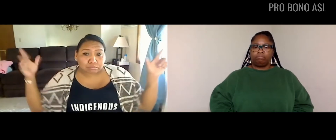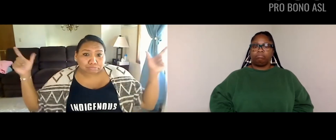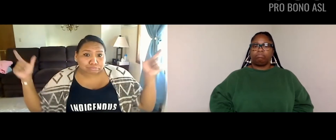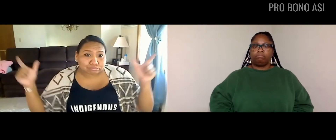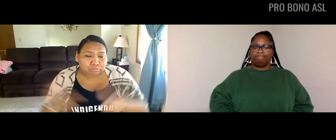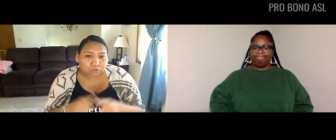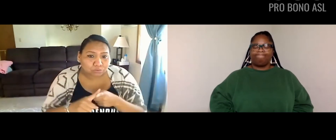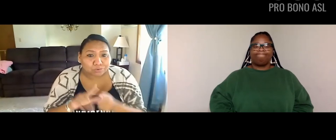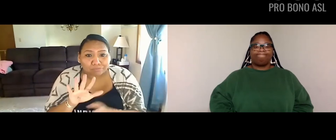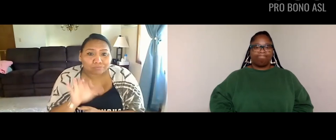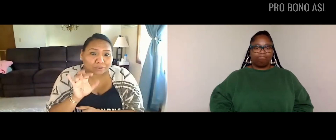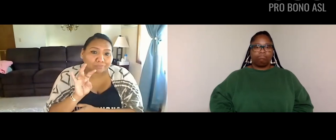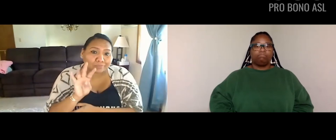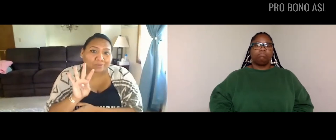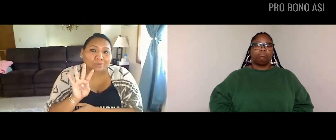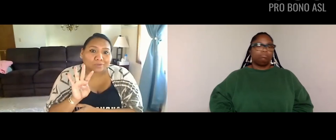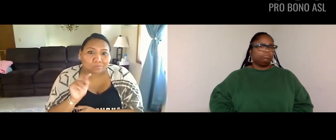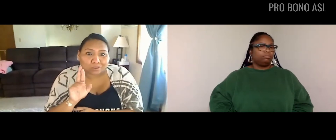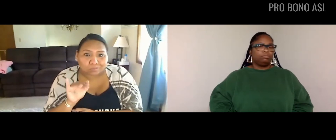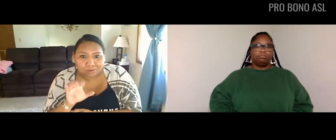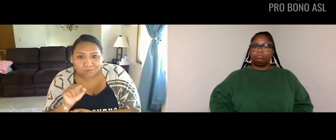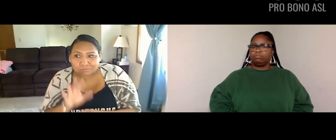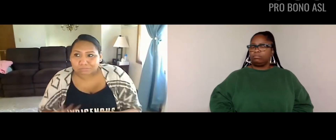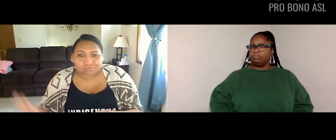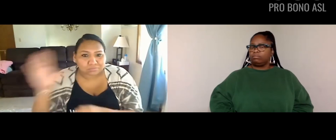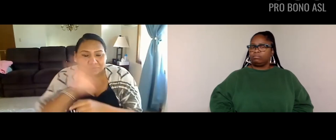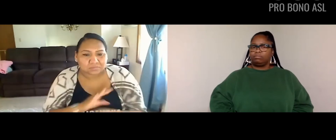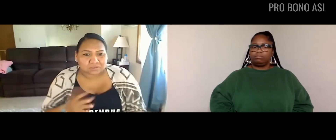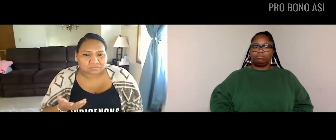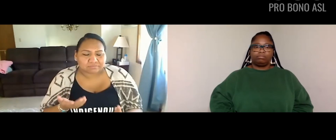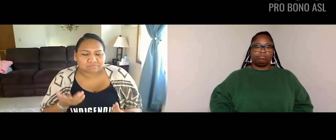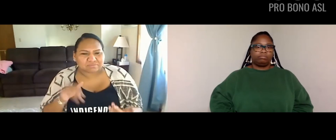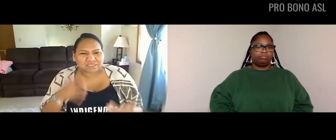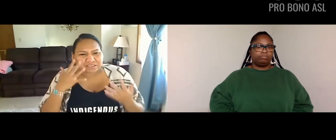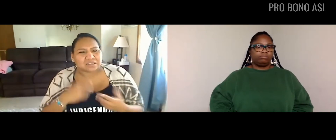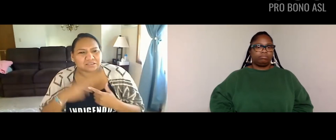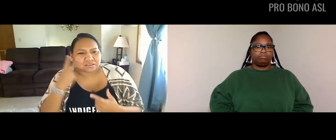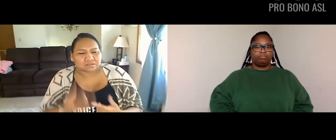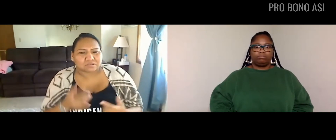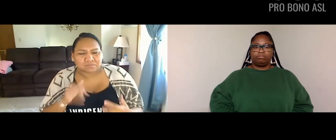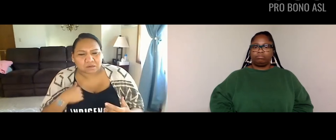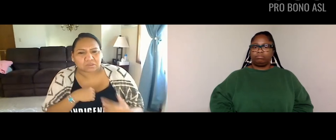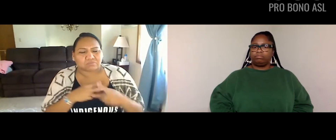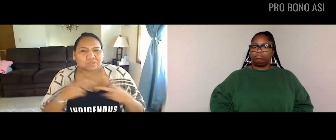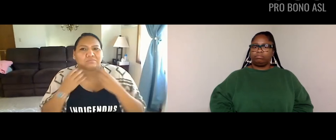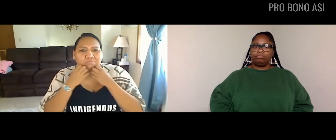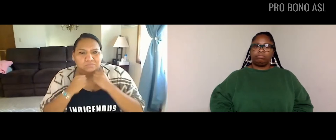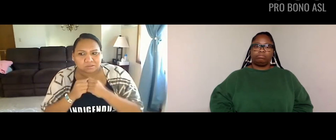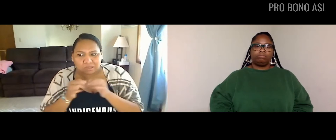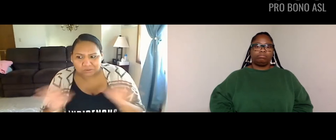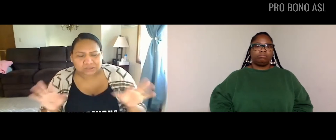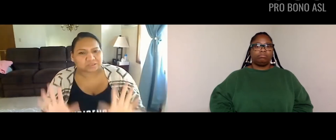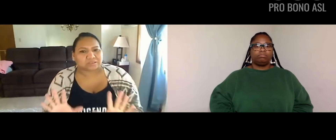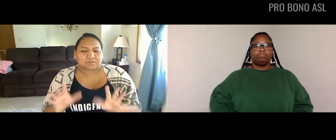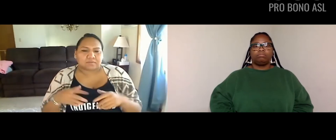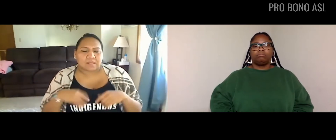our tribes. There used to be so many tribes, and now there's about 574 tribes throughout the